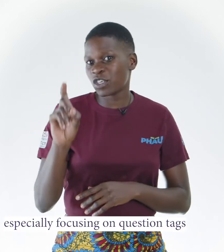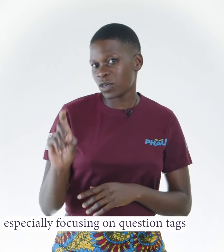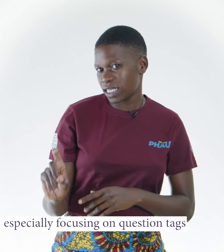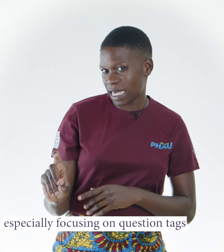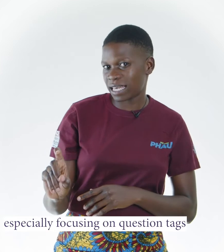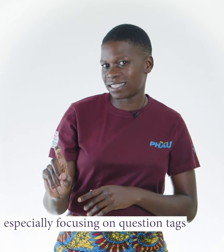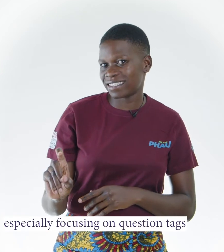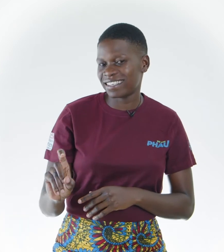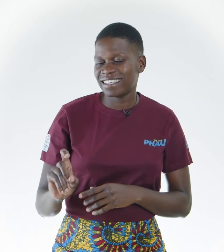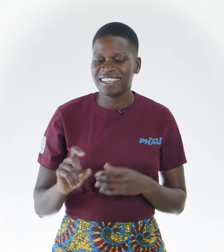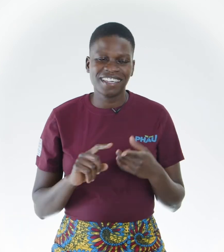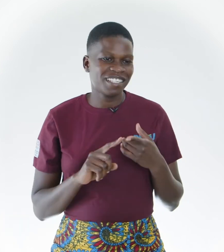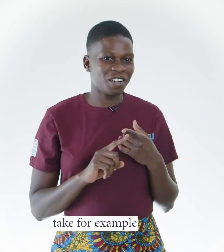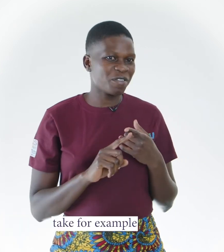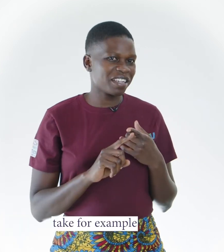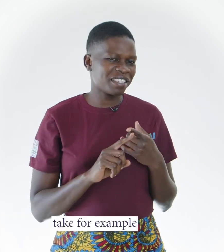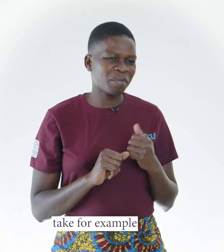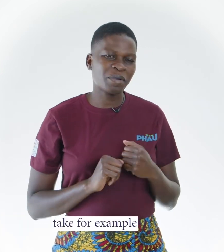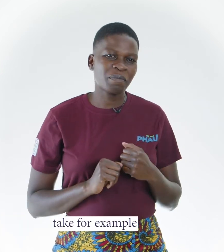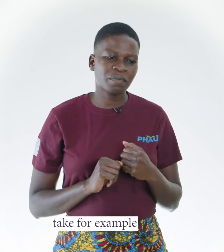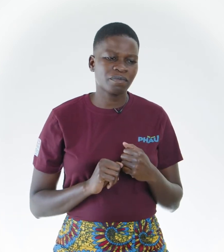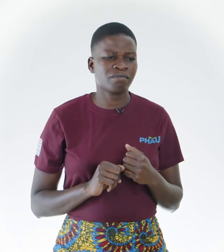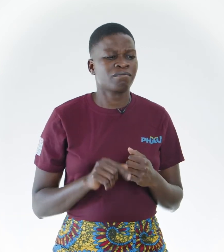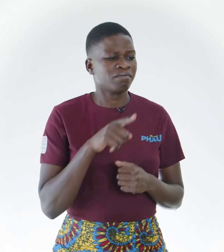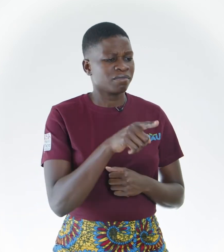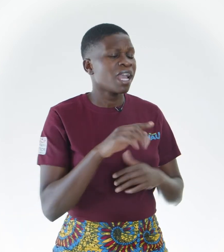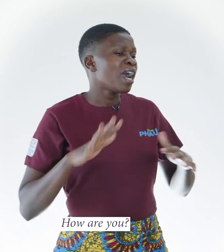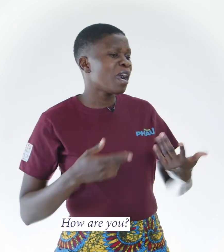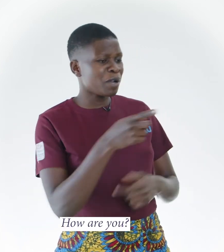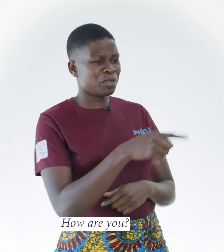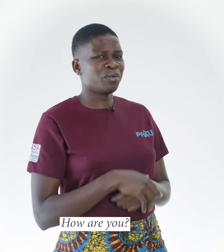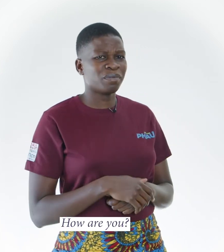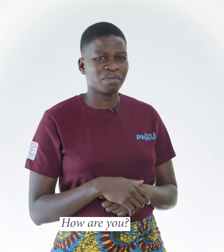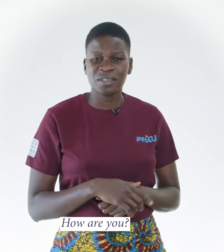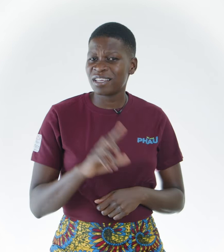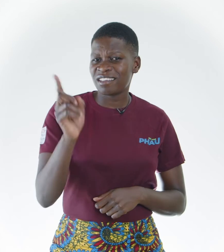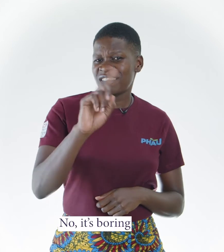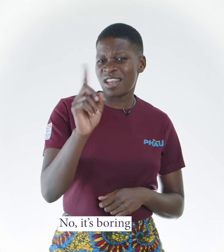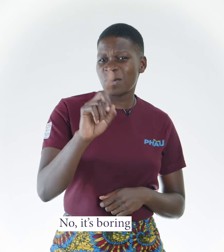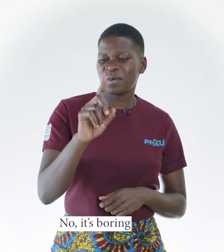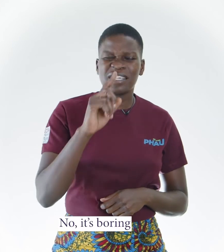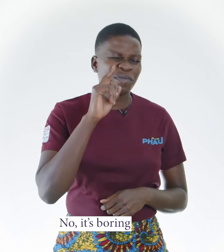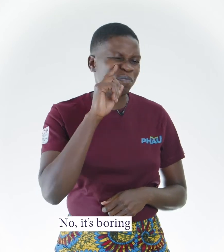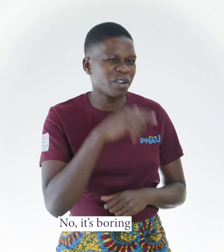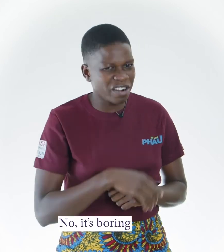question tags. Take for example, how are you? No, it's